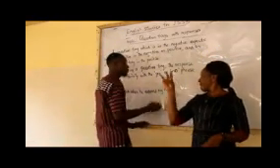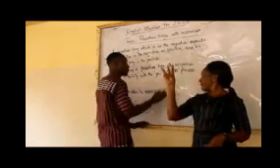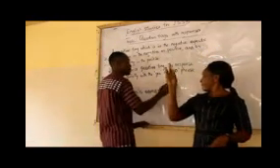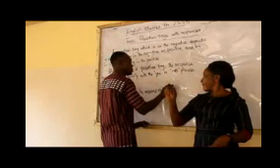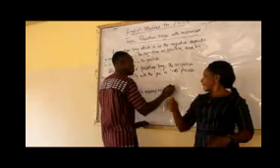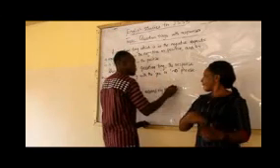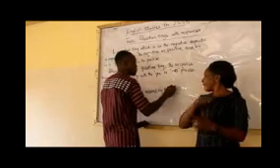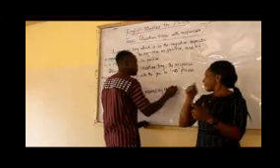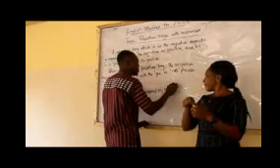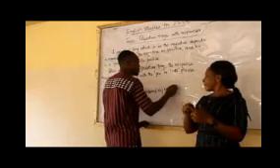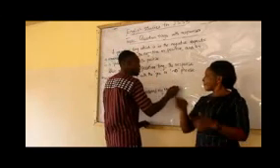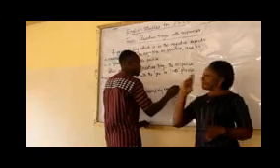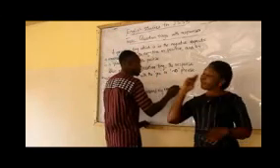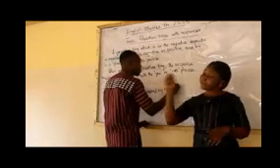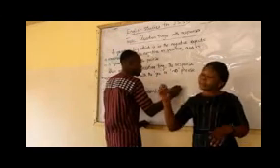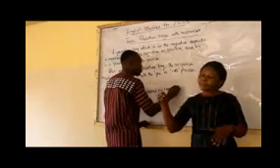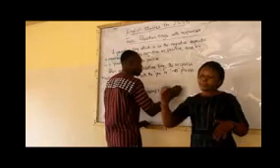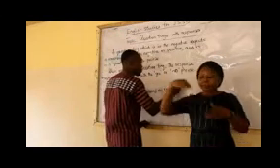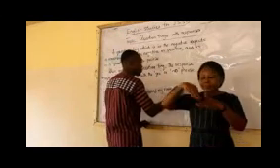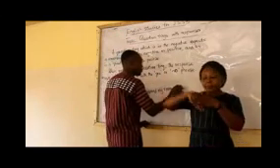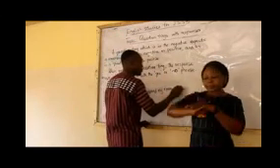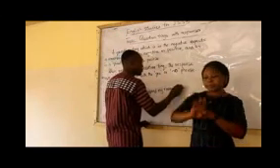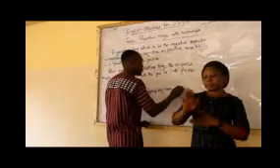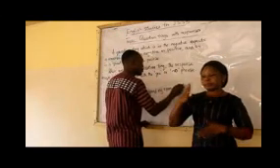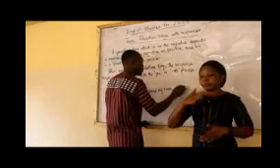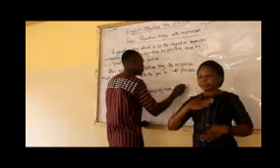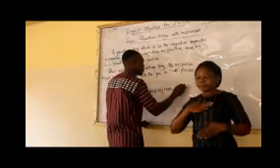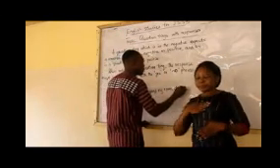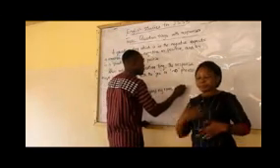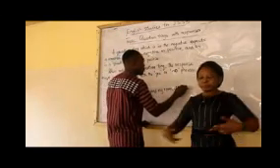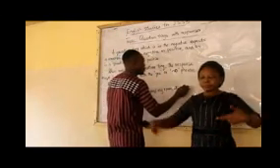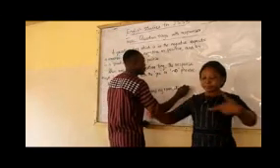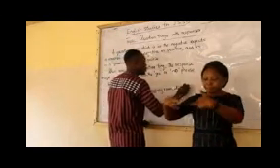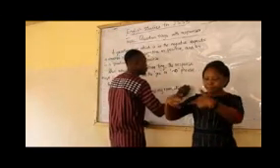comma, didn't you?